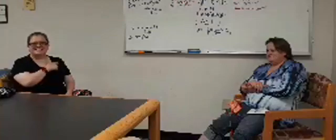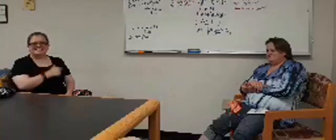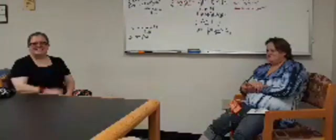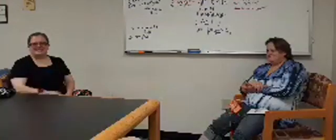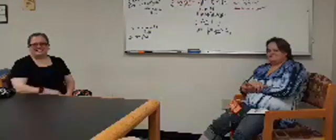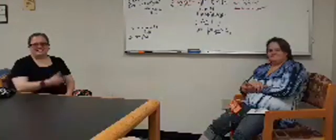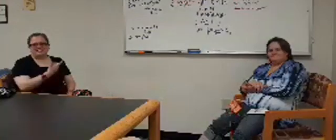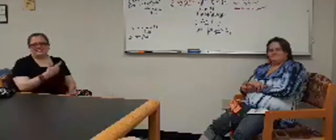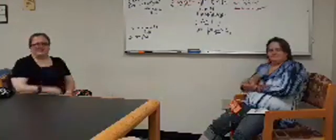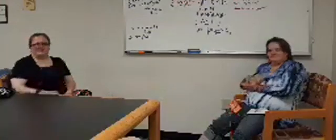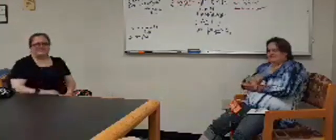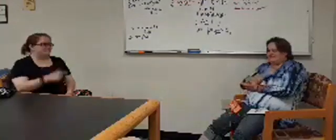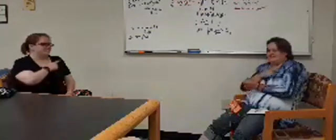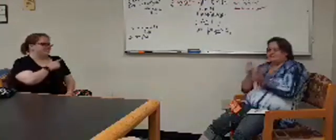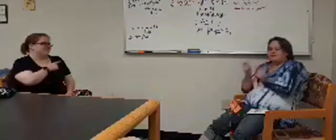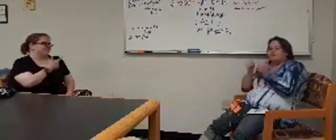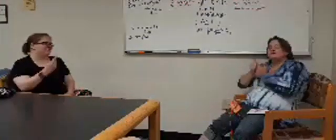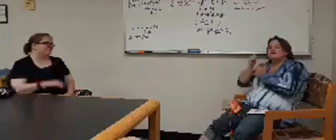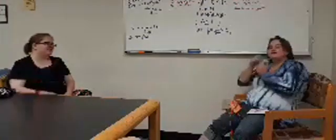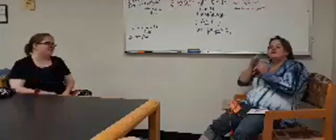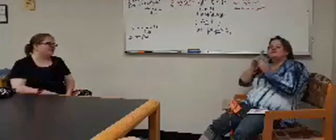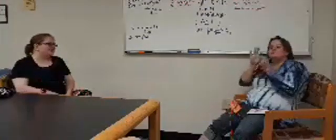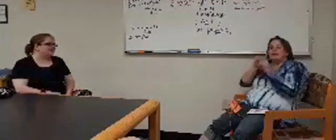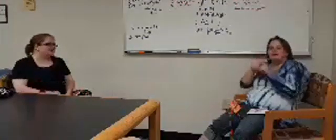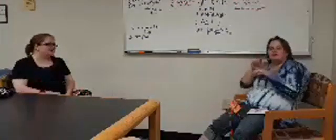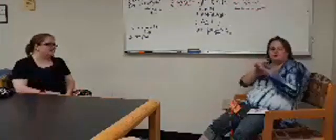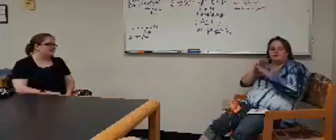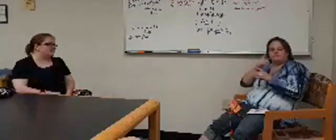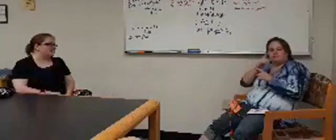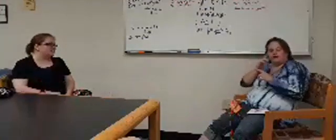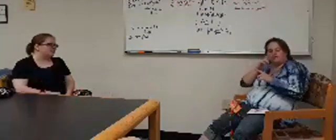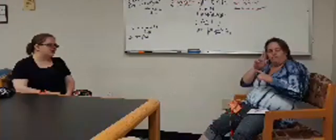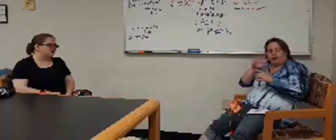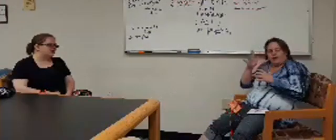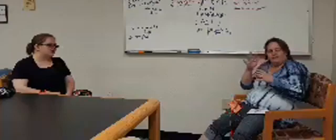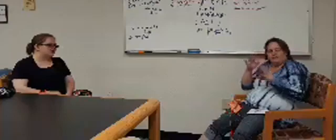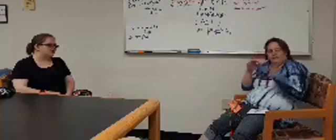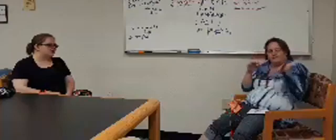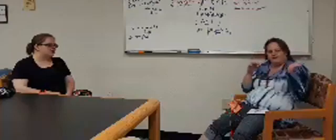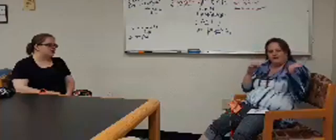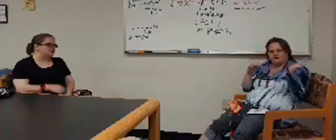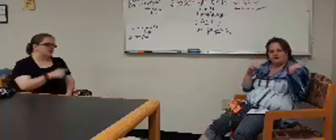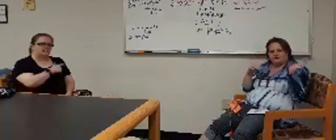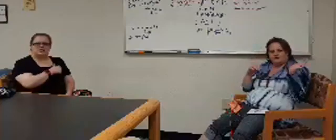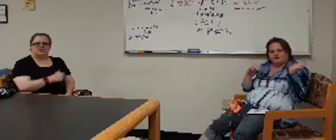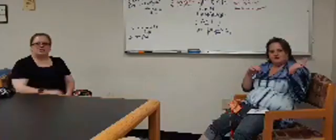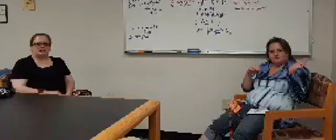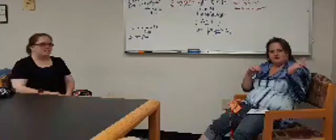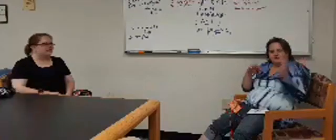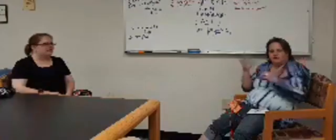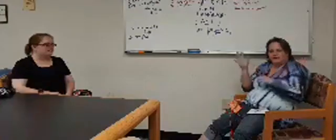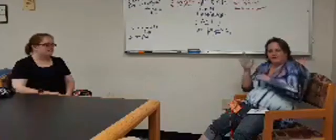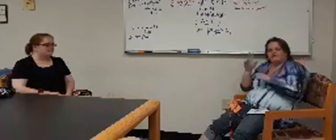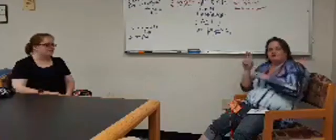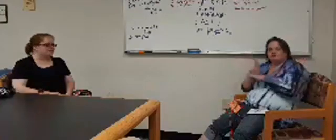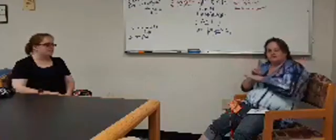it? Just It matter. It depends on are you right-handed or left-handed. I'm a righty, right-handed. Right-handed, use